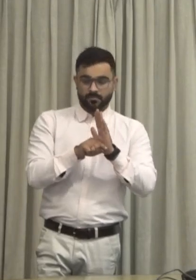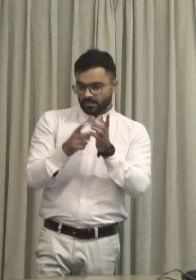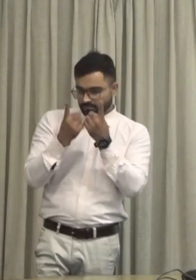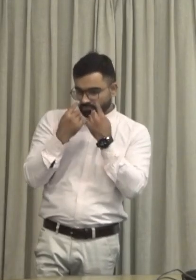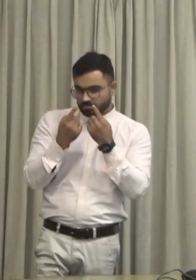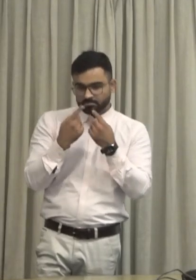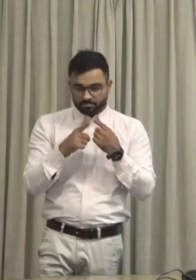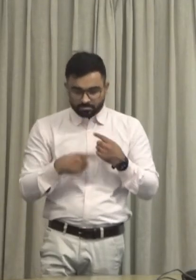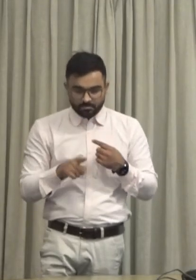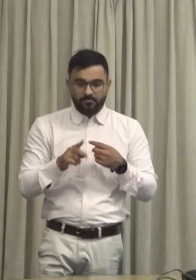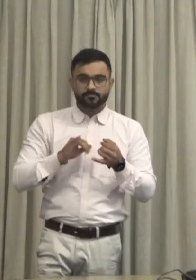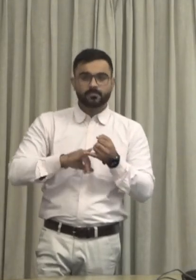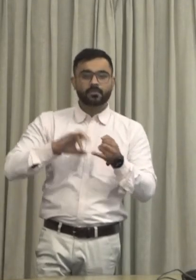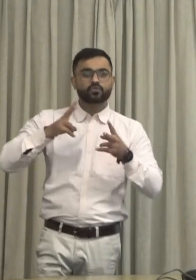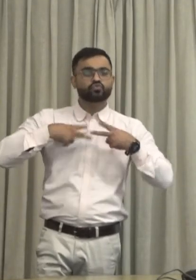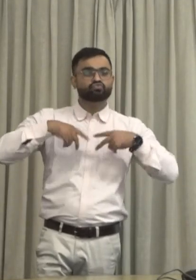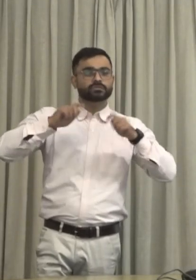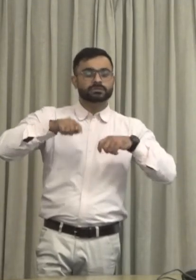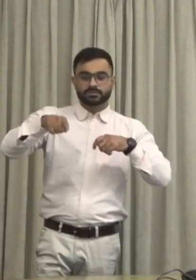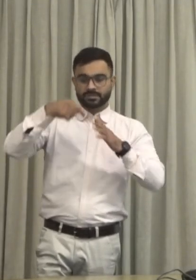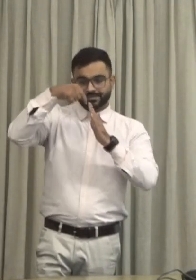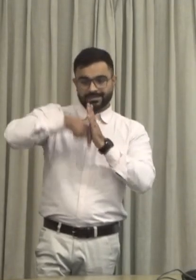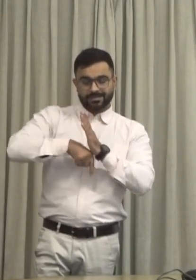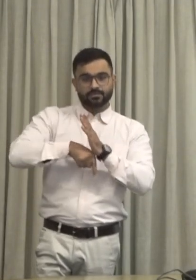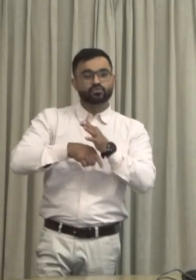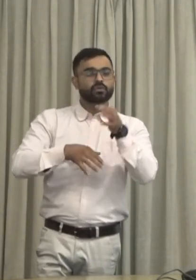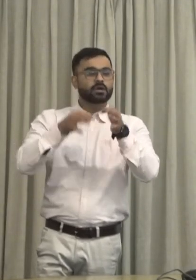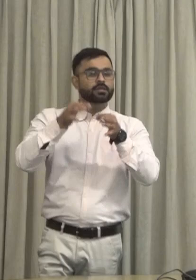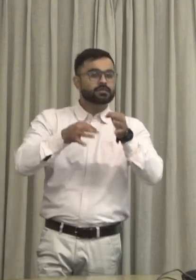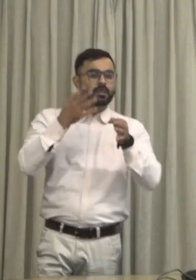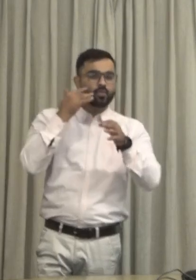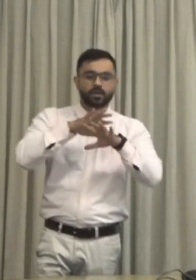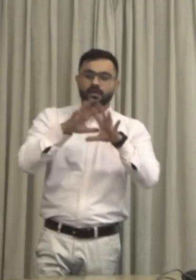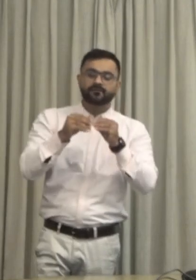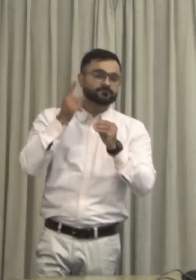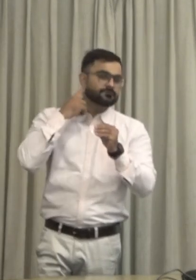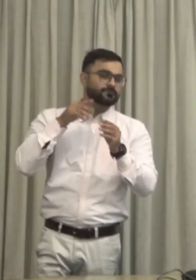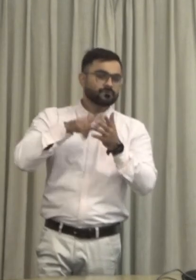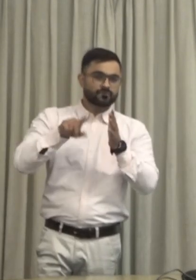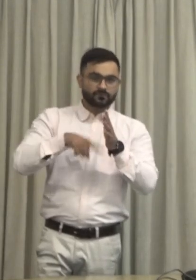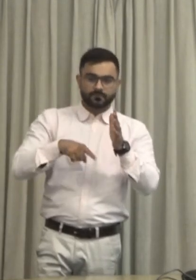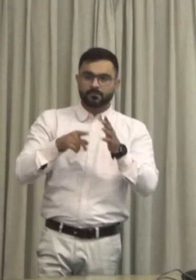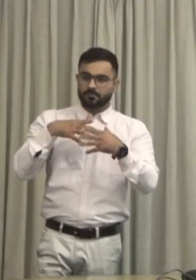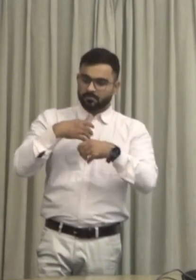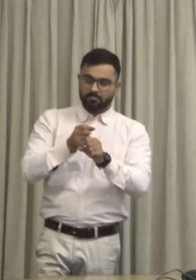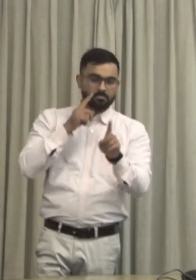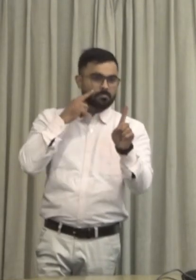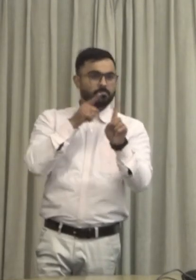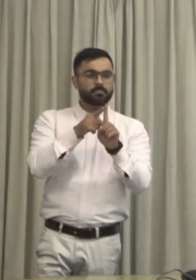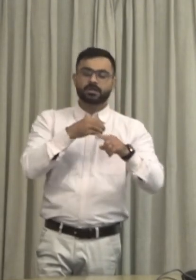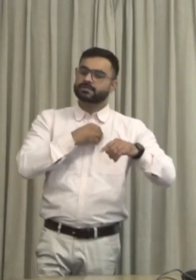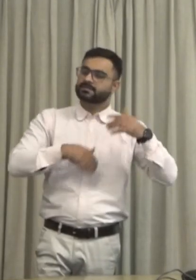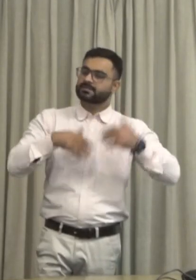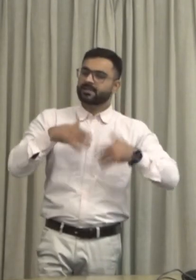validated by the Supreme Court itself. So that preceding judgment, prior judgment, was totally ignored. And this main aspect of